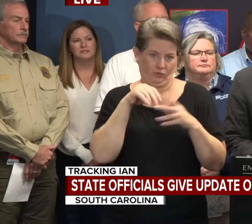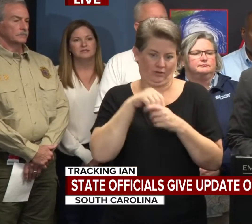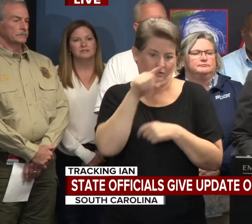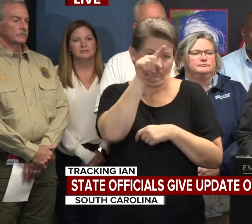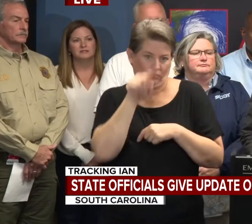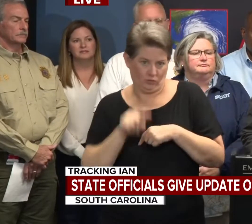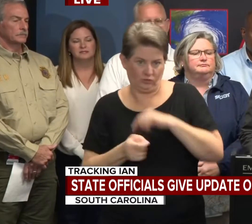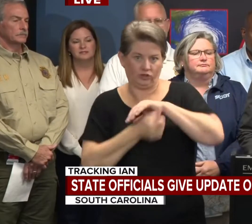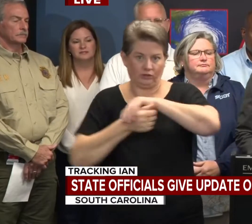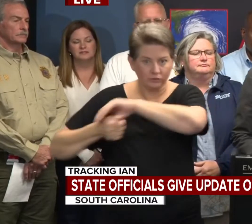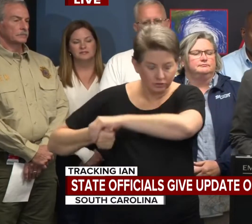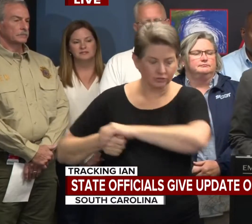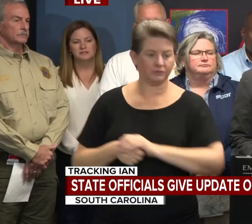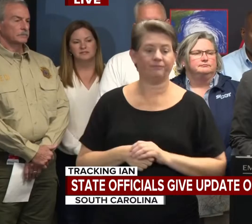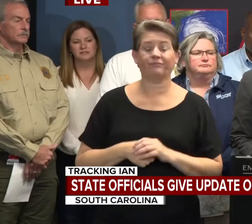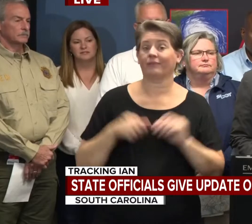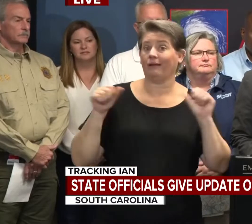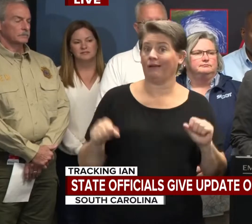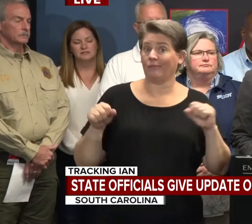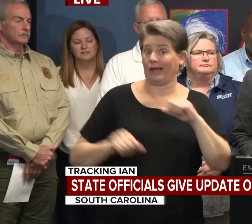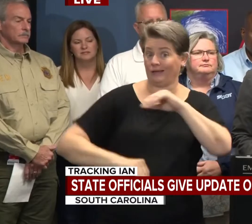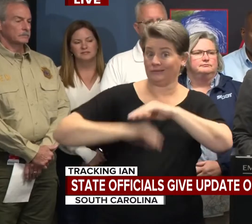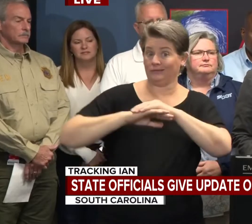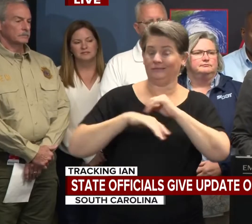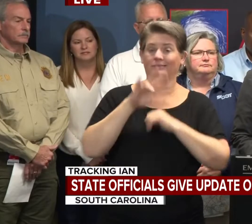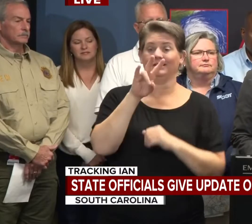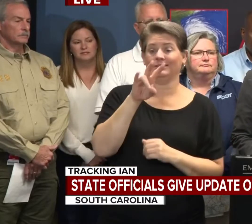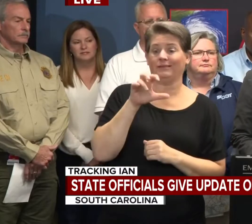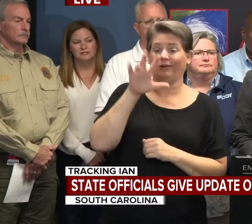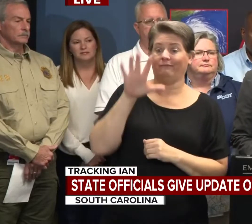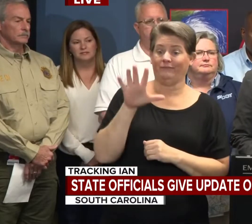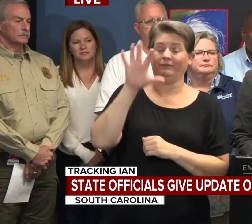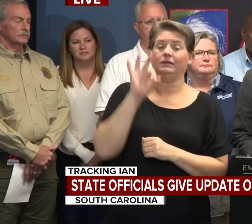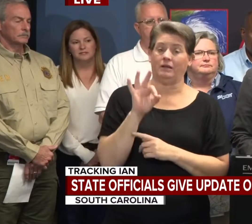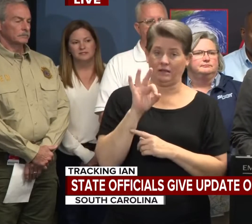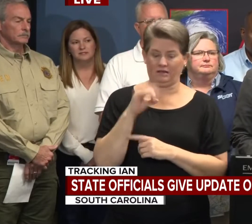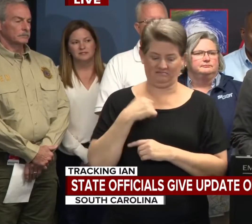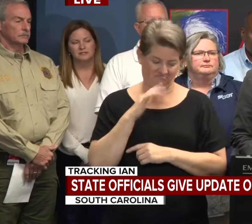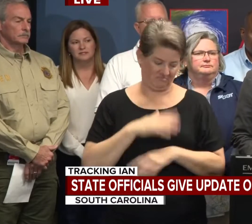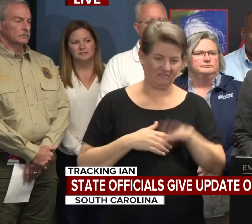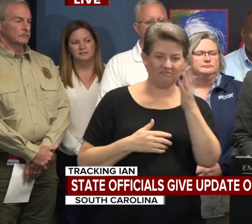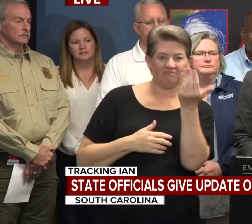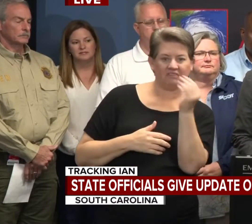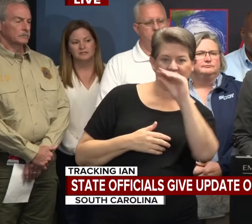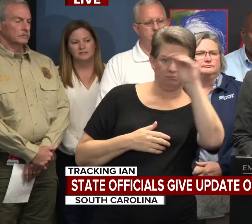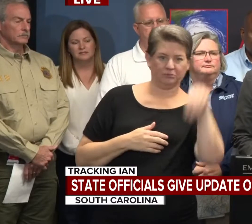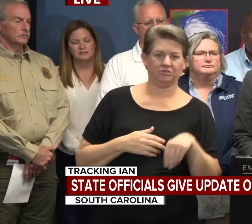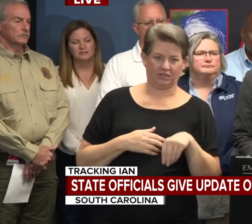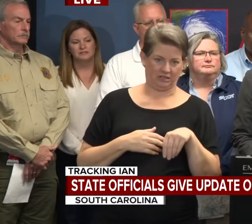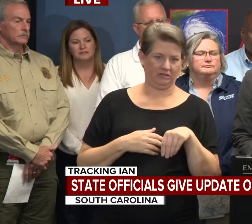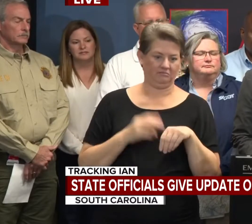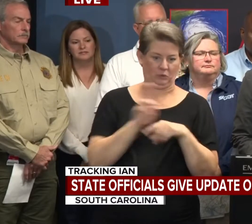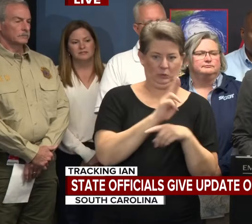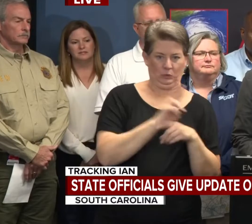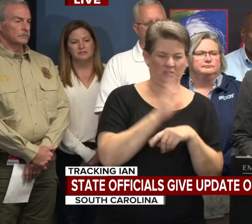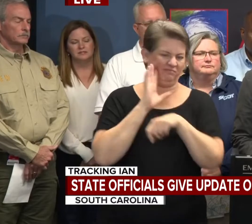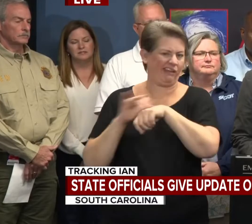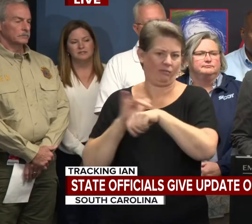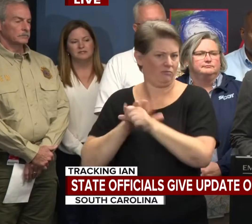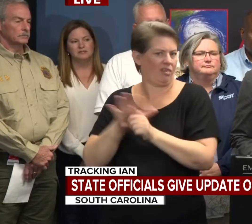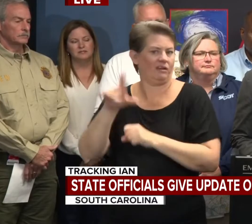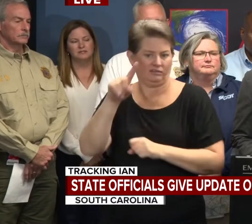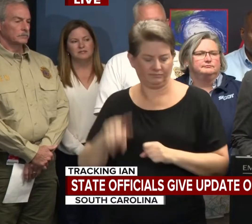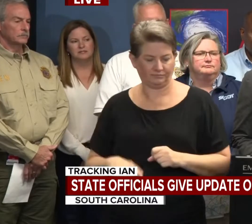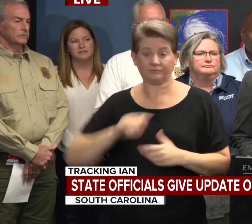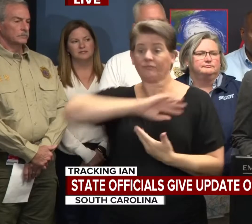shelters. Our current total capacity is 759, and so we're about 15% of that capacity. All